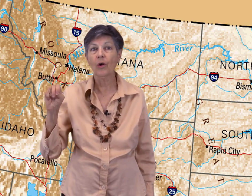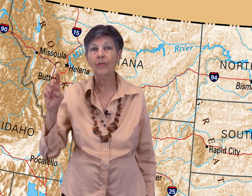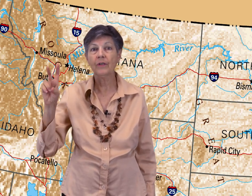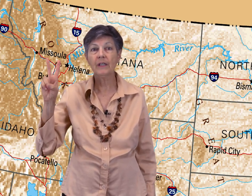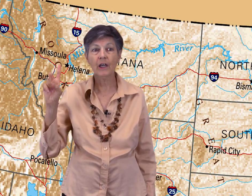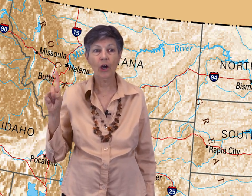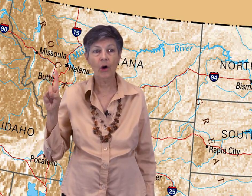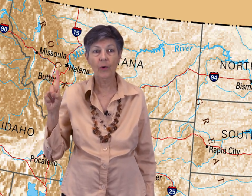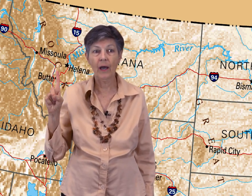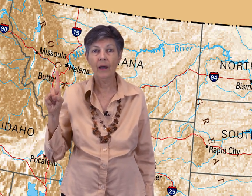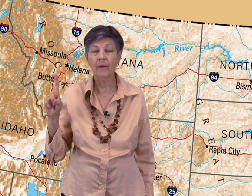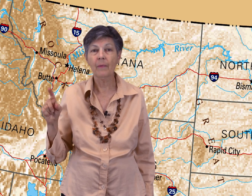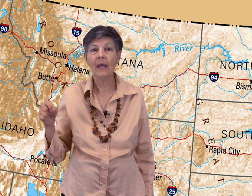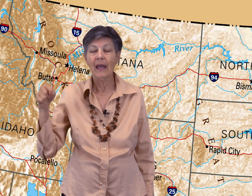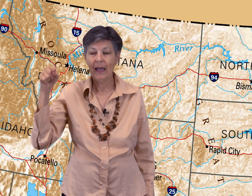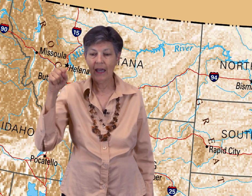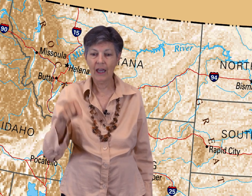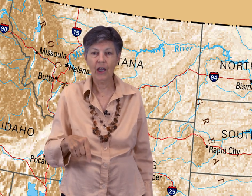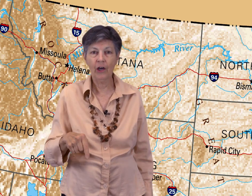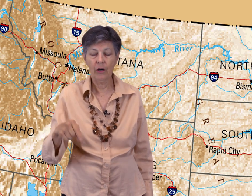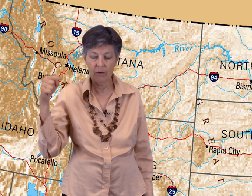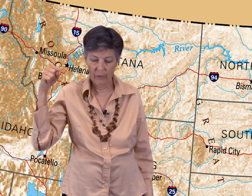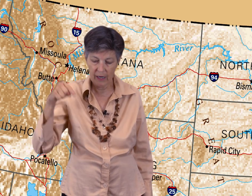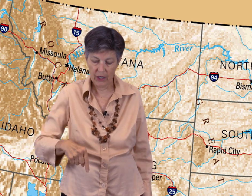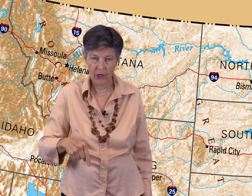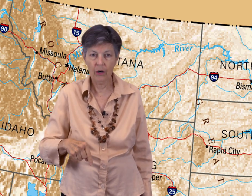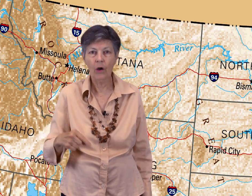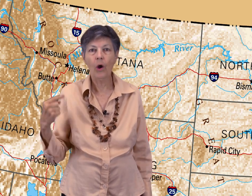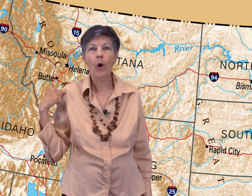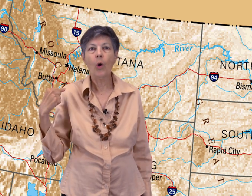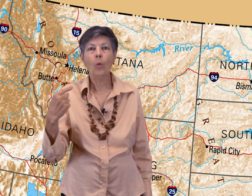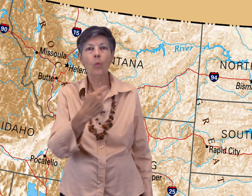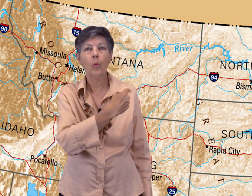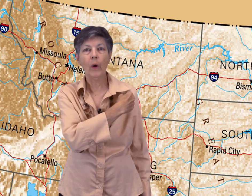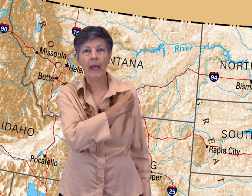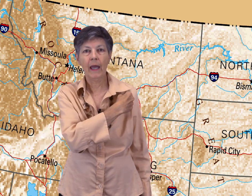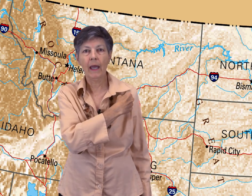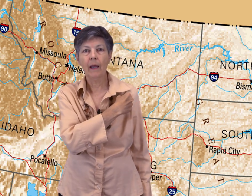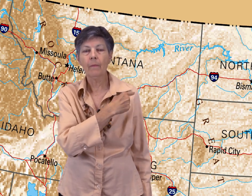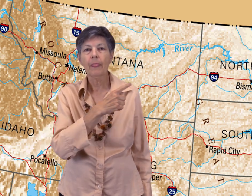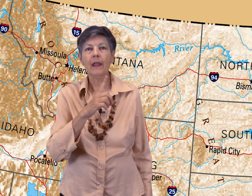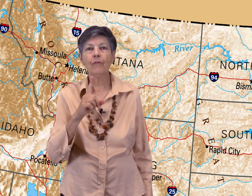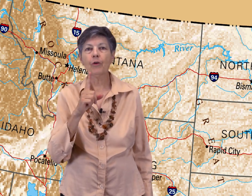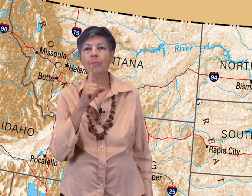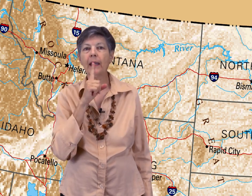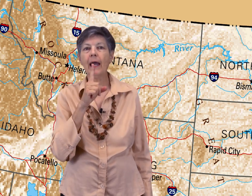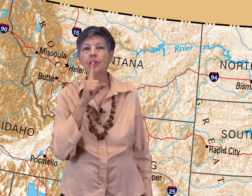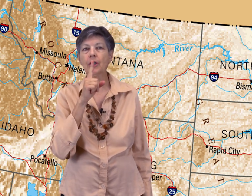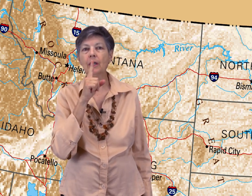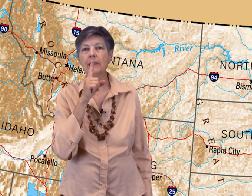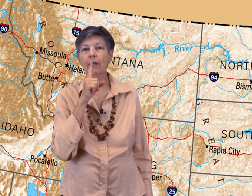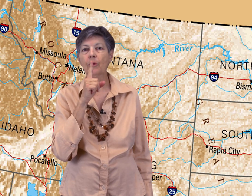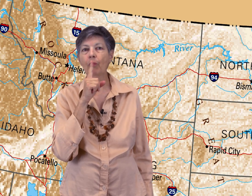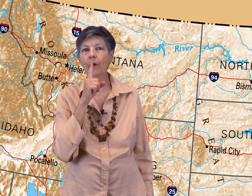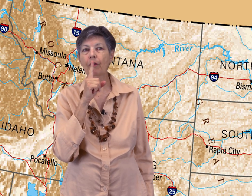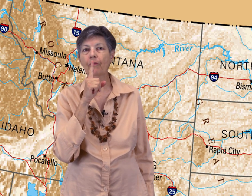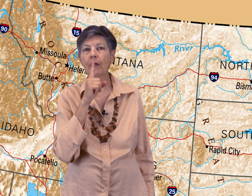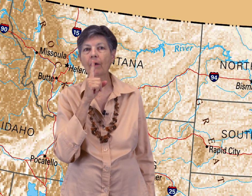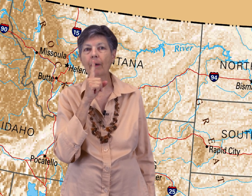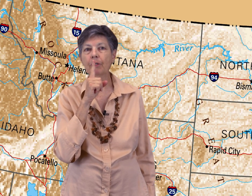North Dakota. Here, right here, we. Now for pledge, you're going to take your pointer finger up to